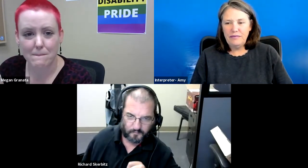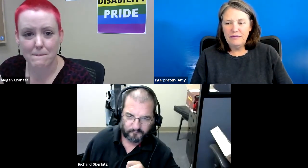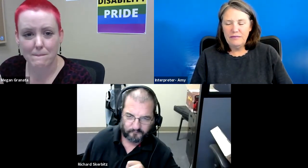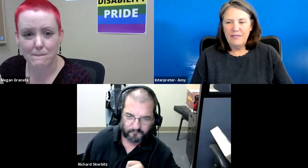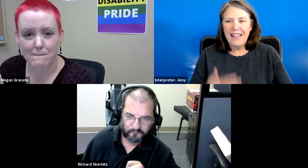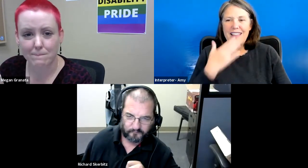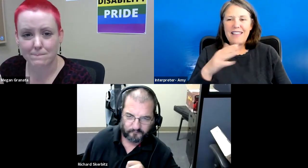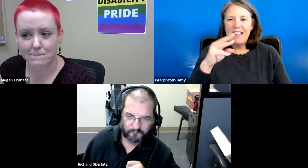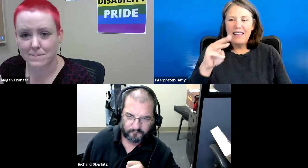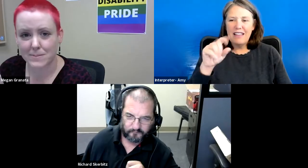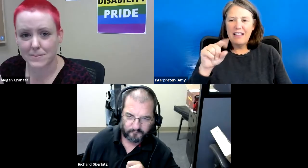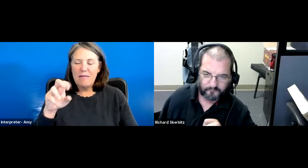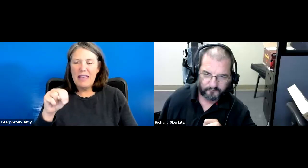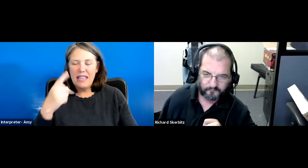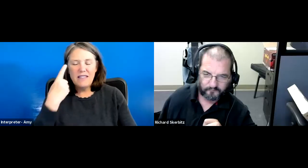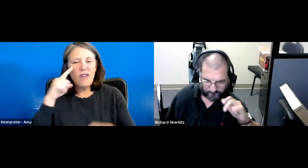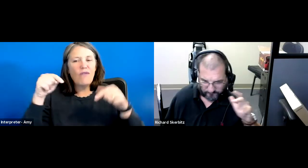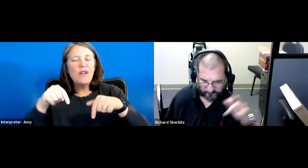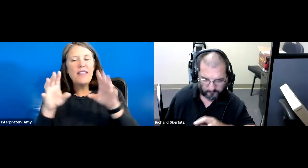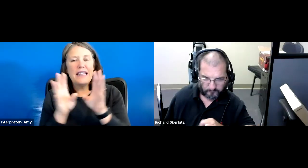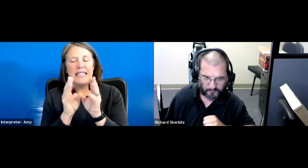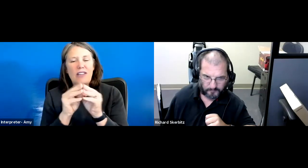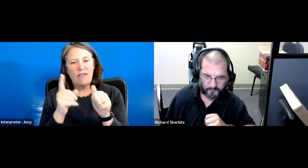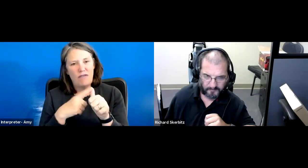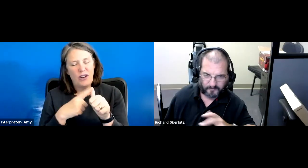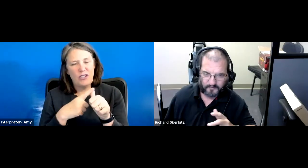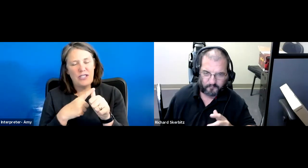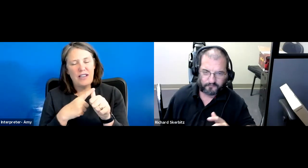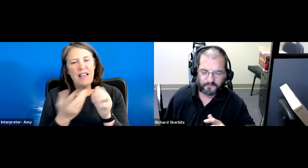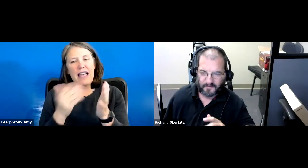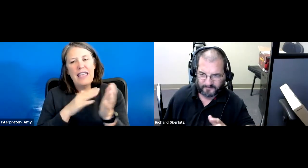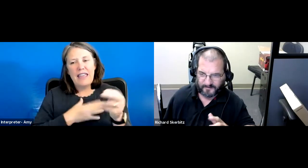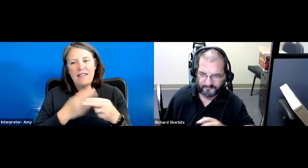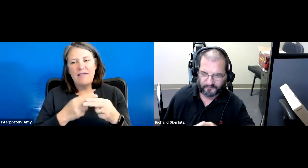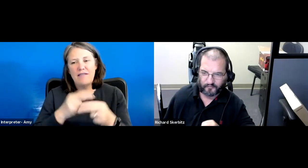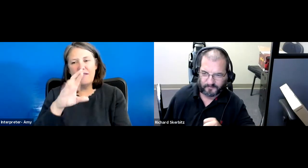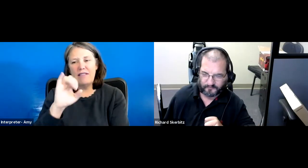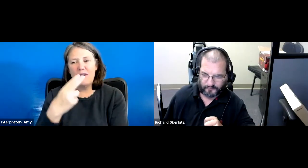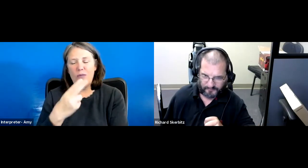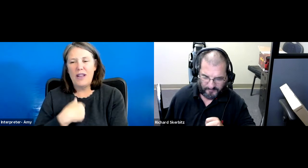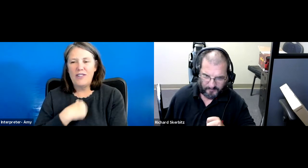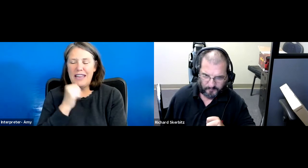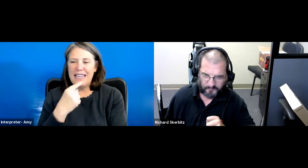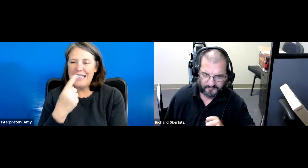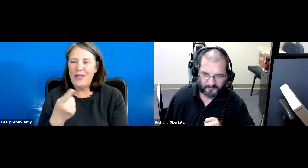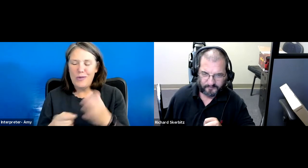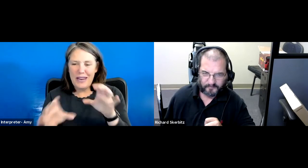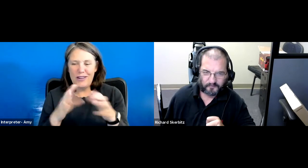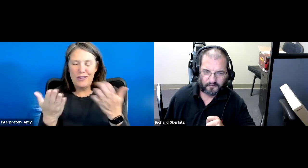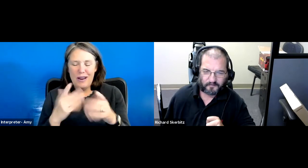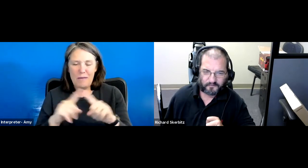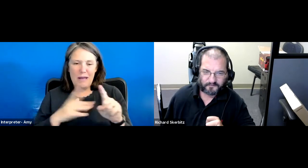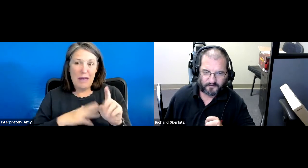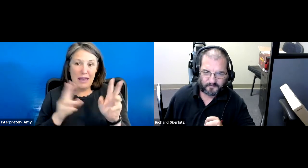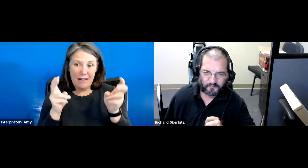Thank you, Megan. So for this session, first of all, again, my name is Rich. I did not tell you what I do here, but my title